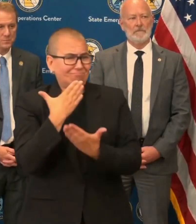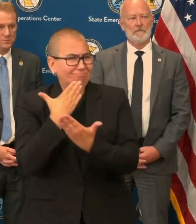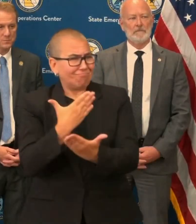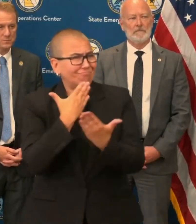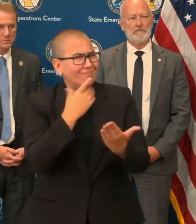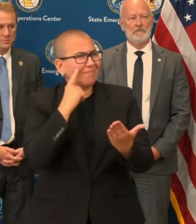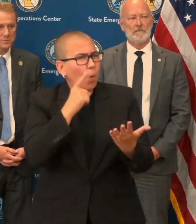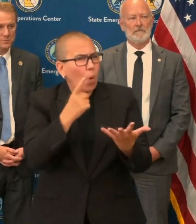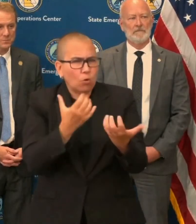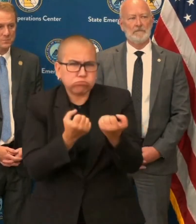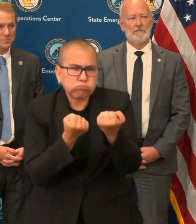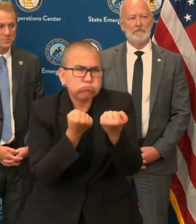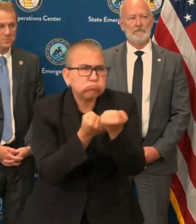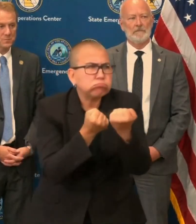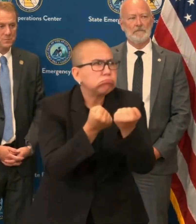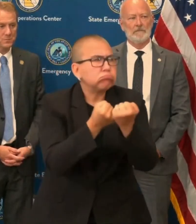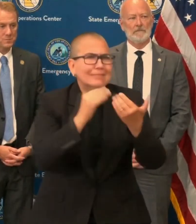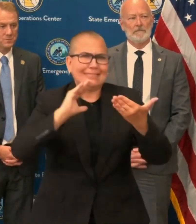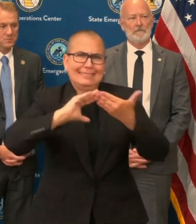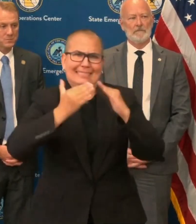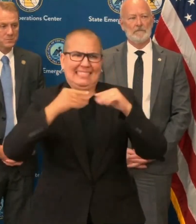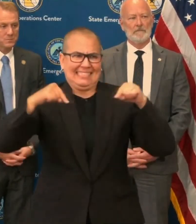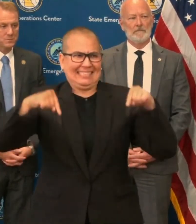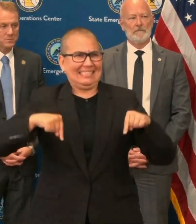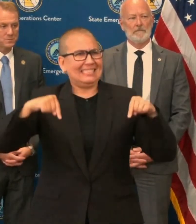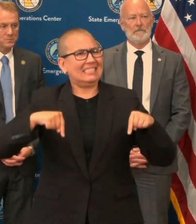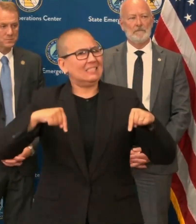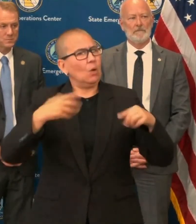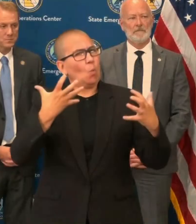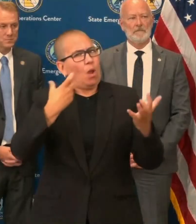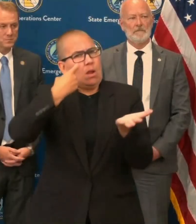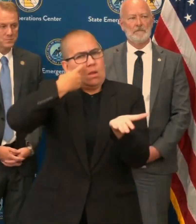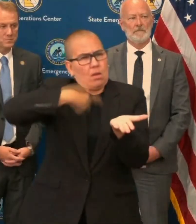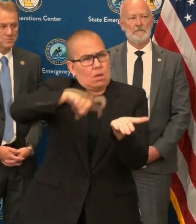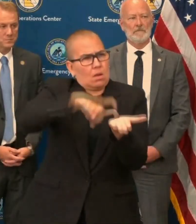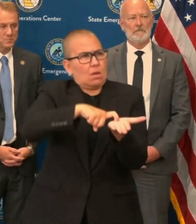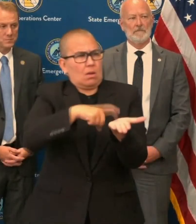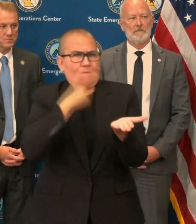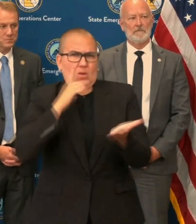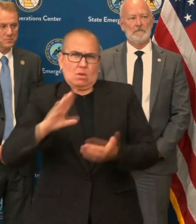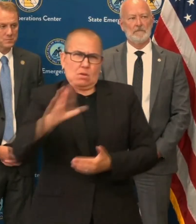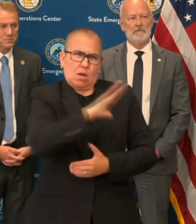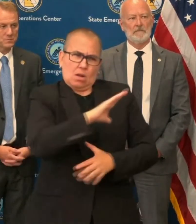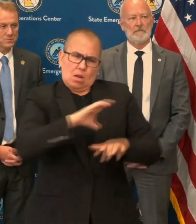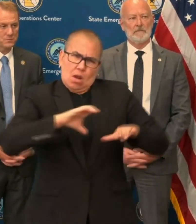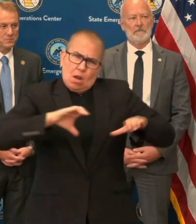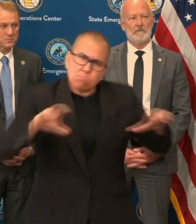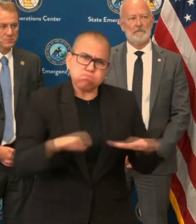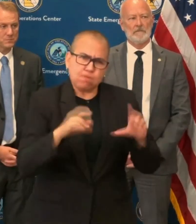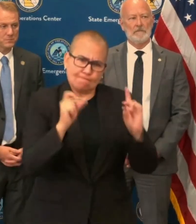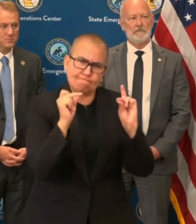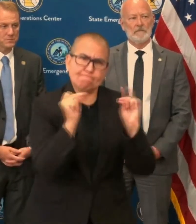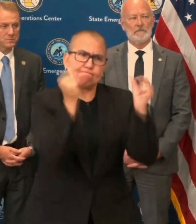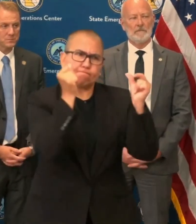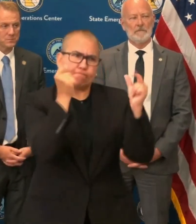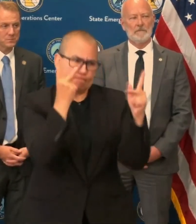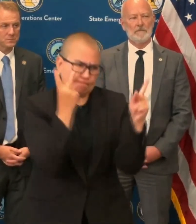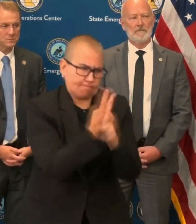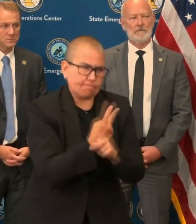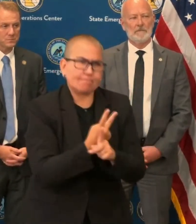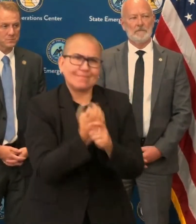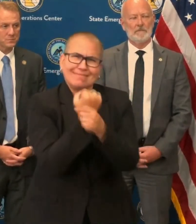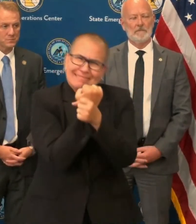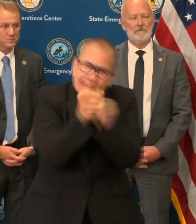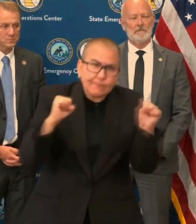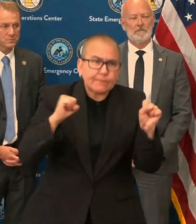city overall. And we want to thank them for doing that. They're dedicated to keeping us safe and to securing justice. I would